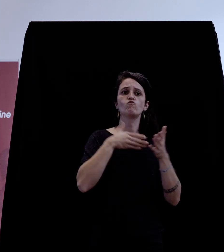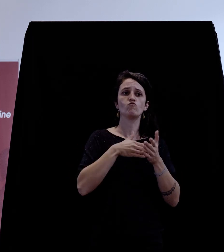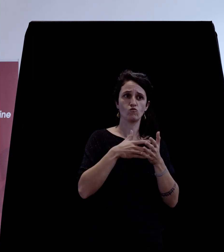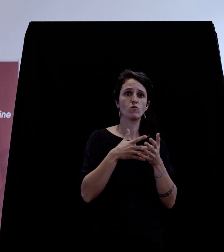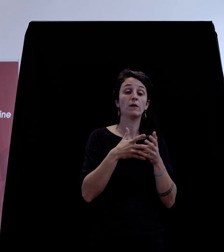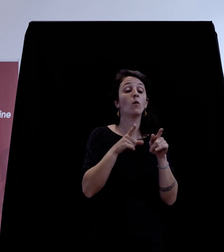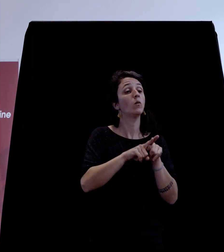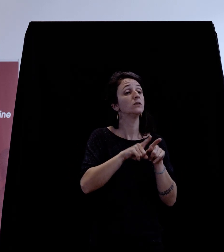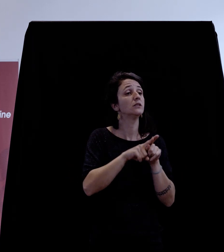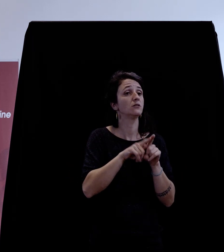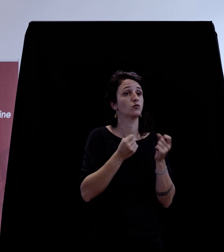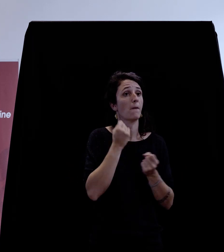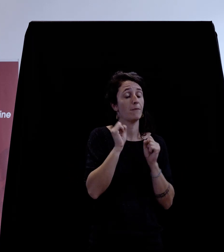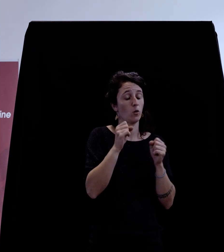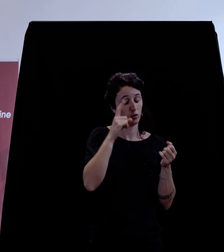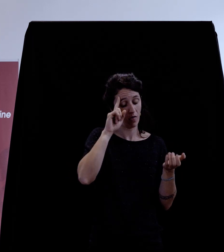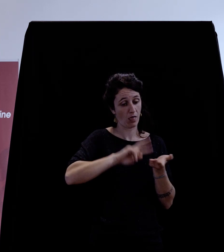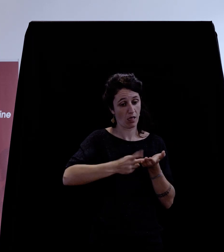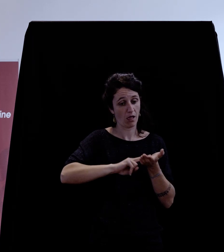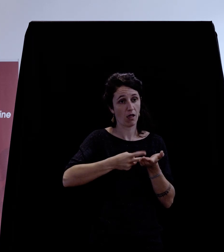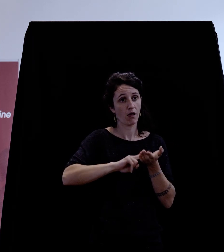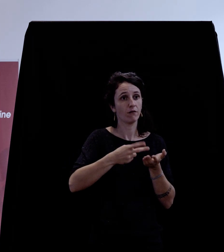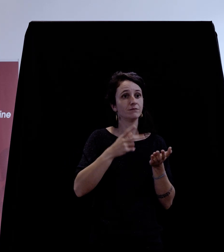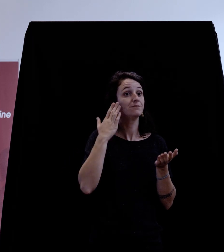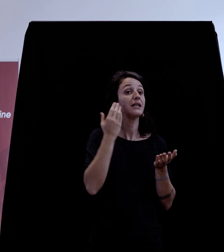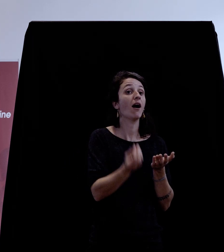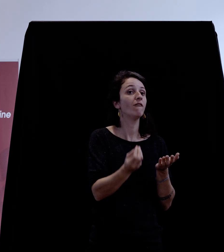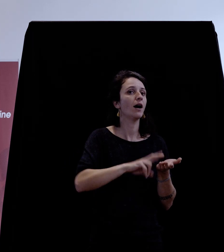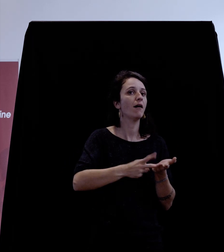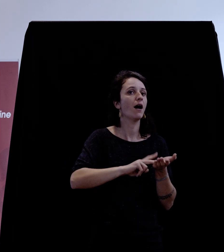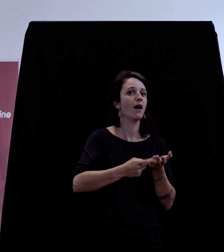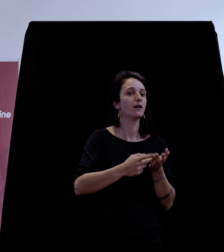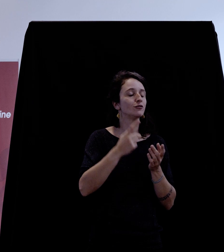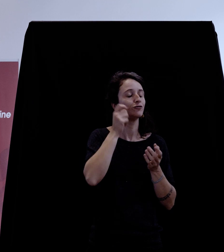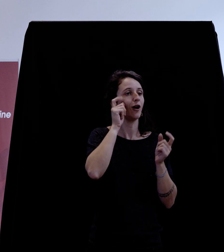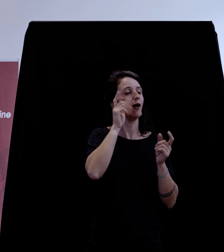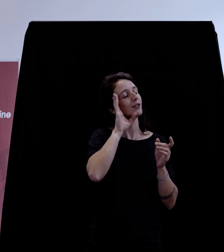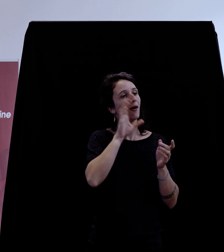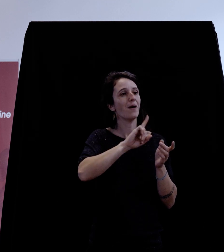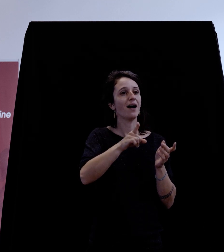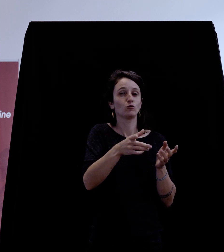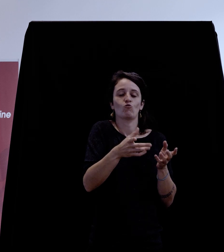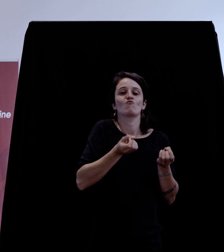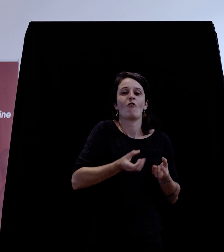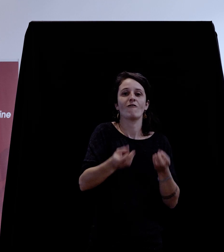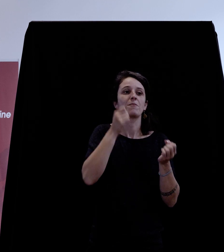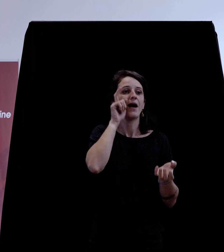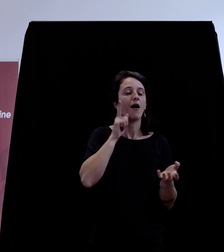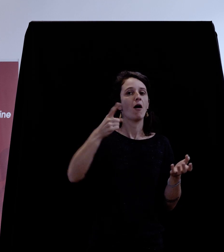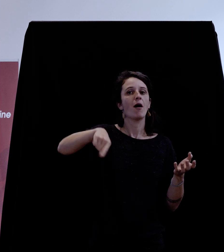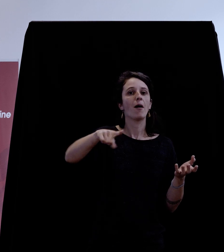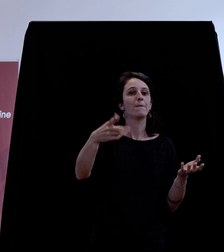So it affects the parents' behavior too, right? Because we don't behave at our best when we're sleep deprived.